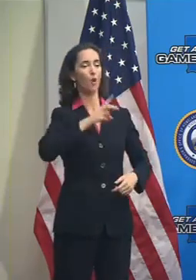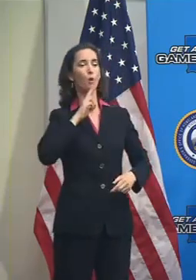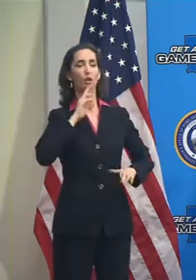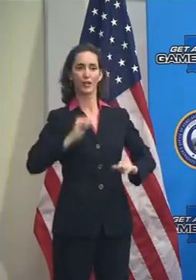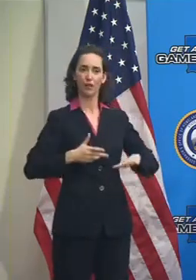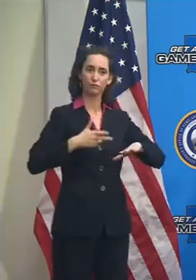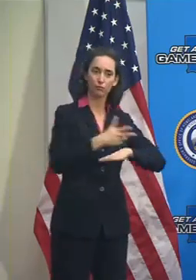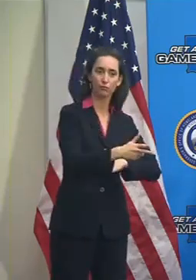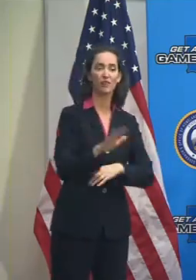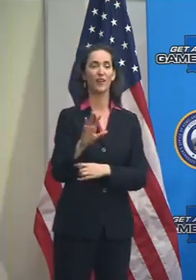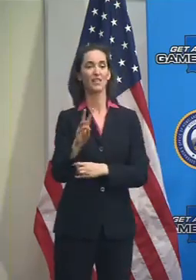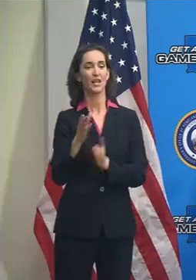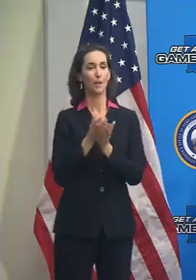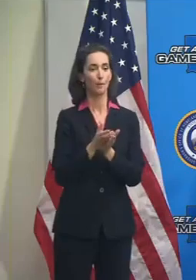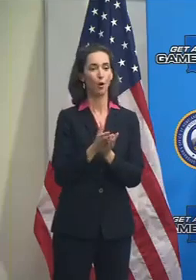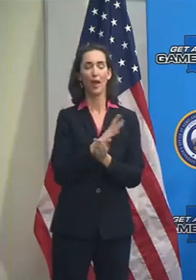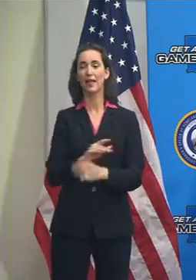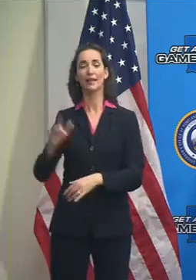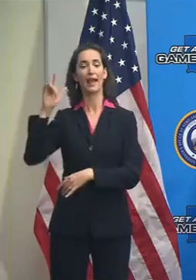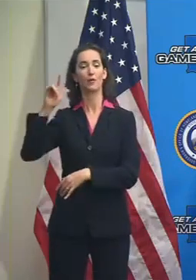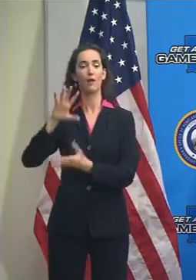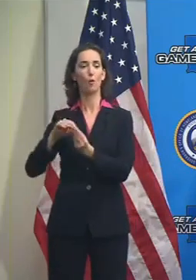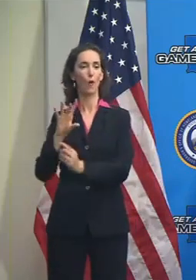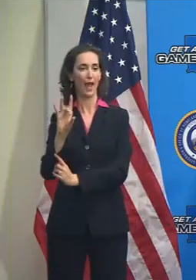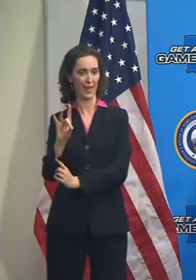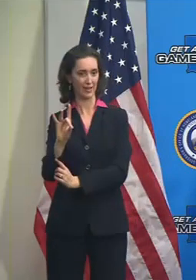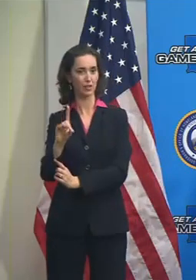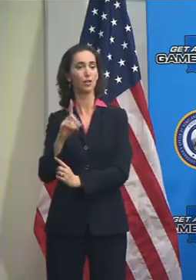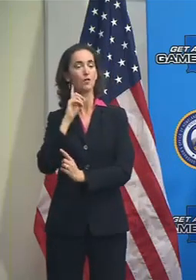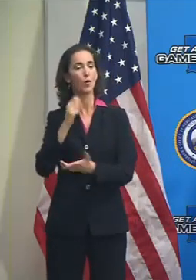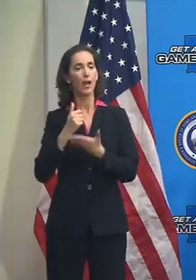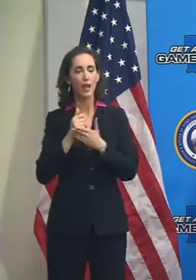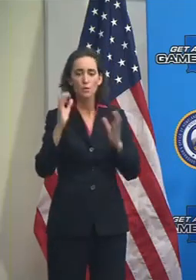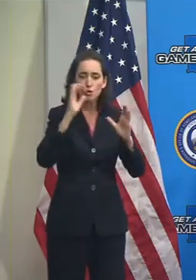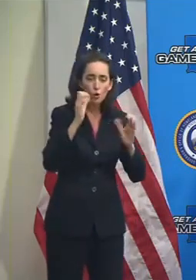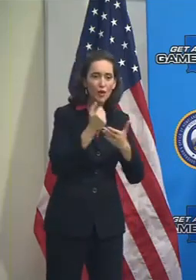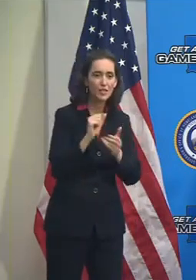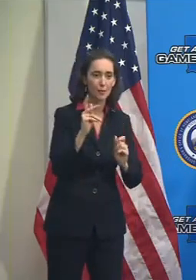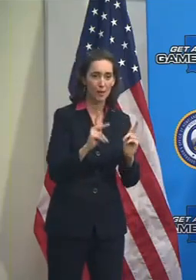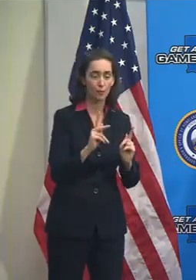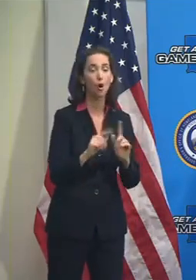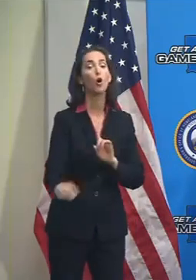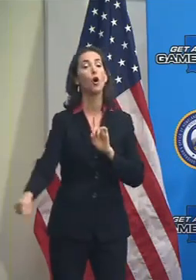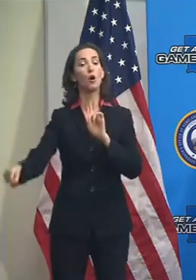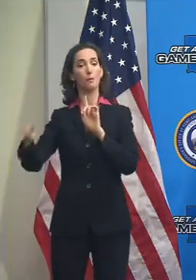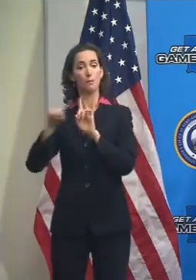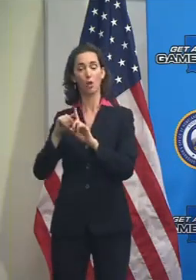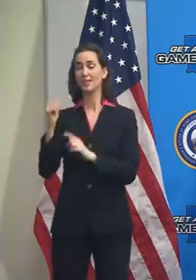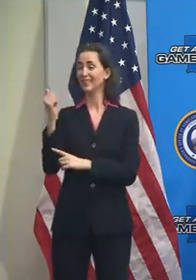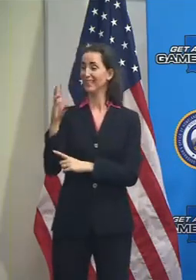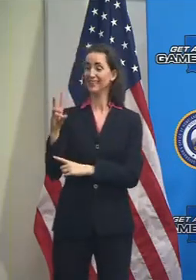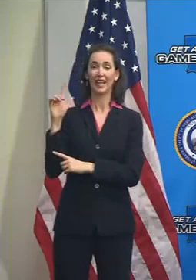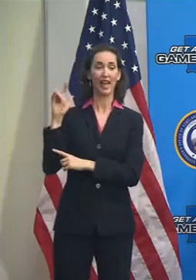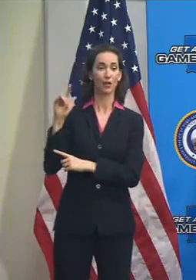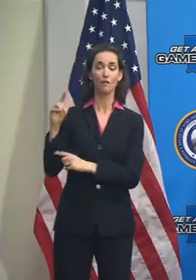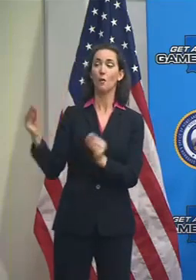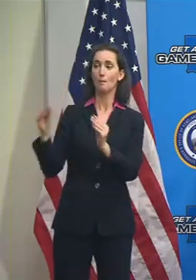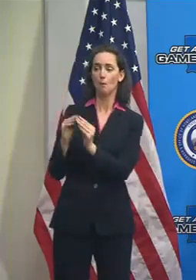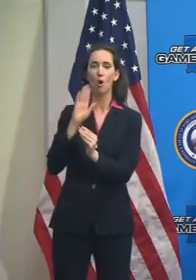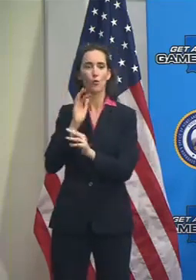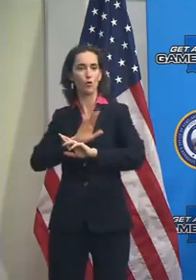boats, and 8 aircraft to provide search and rescue support. And they have an additional 16 aircraft on